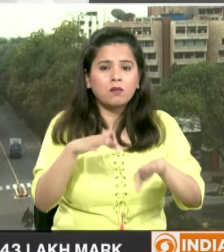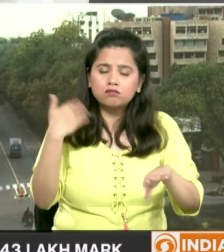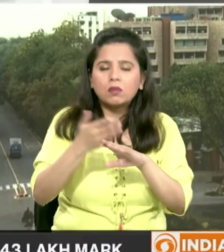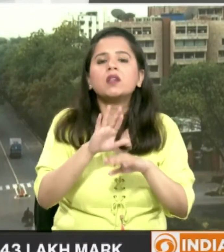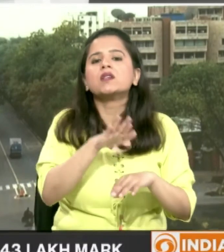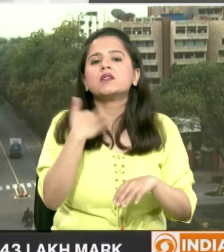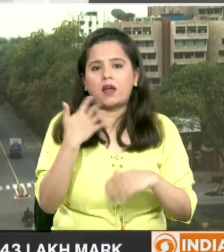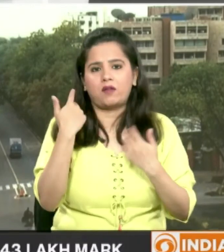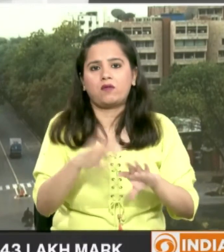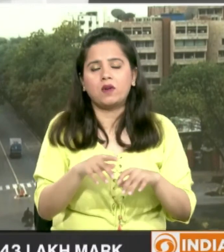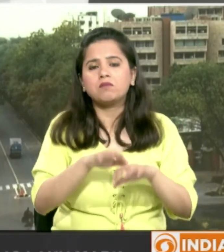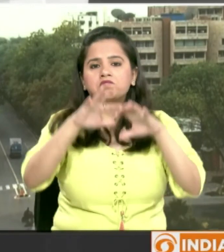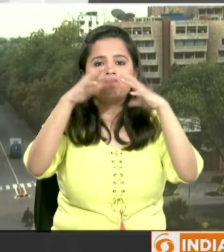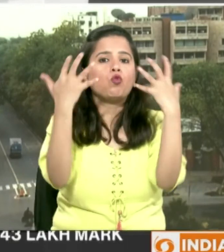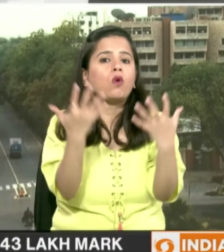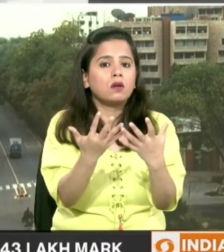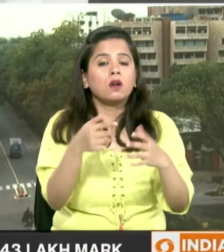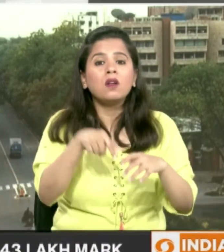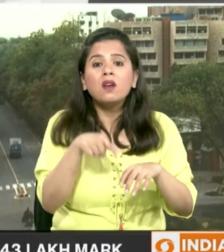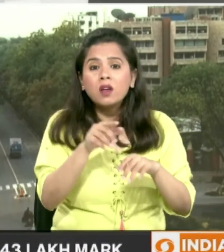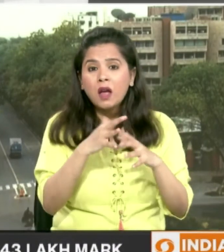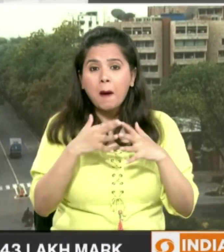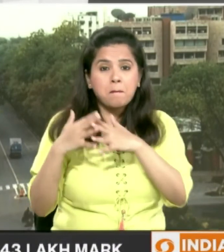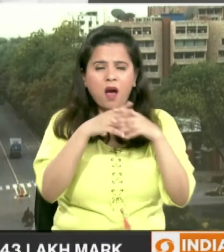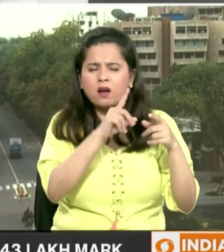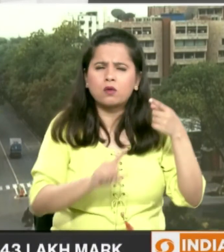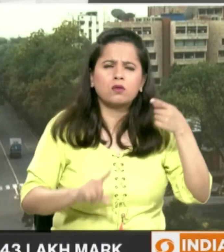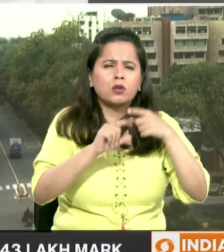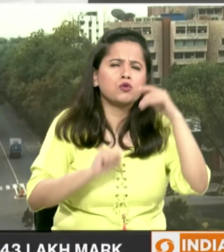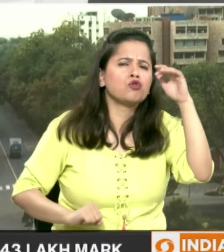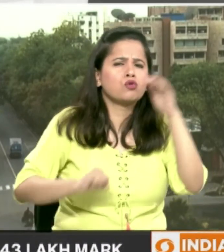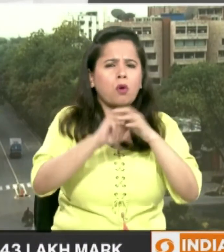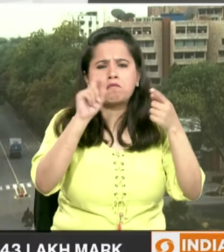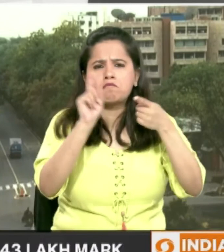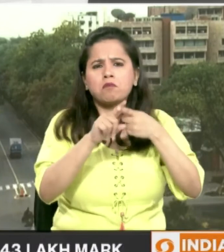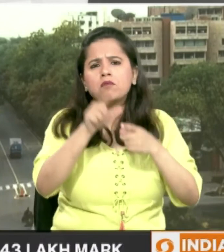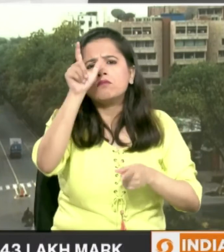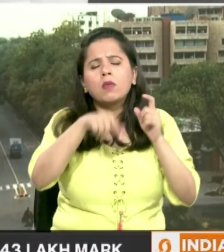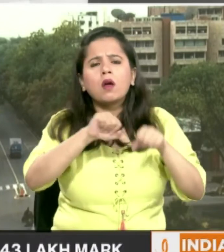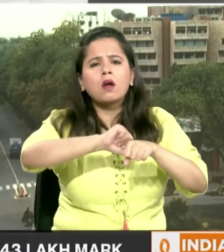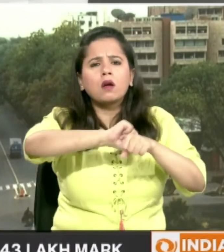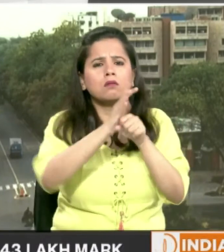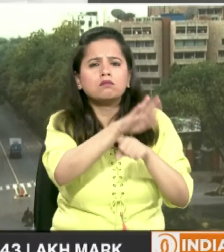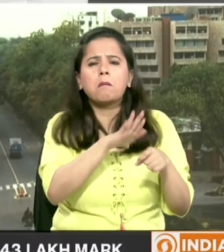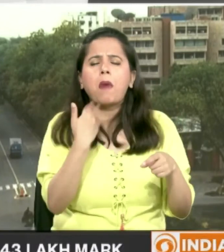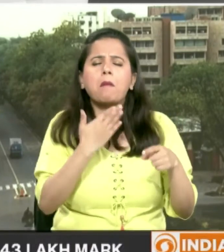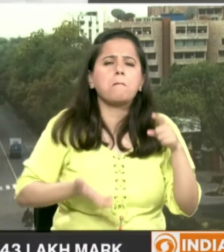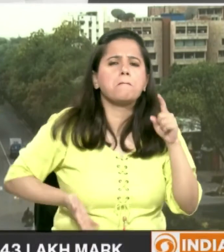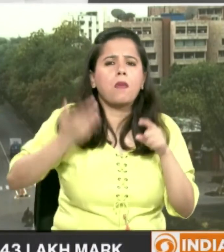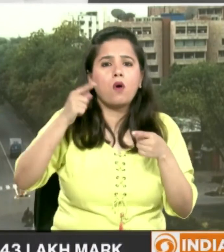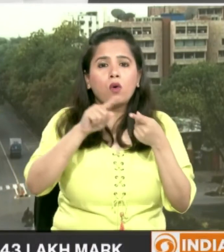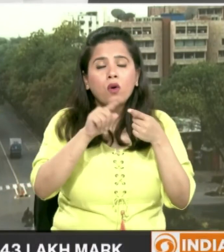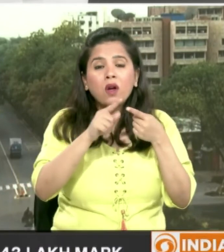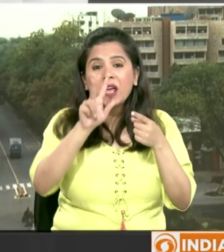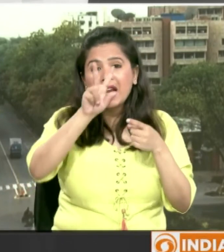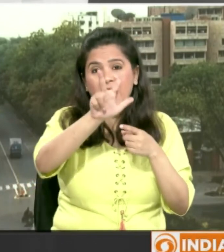their lives worldwide. The US currently accounts for the highest number of COVID-19 deaths in the world at more